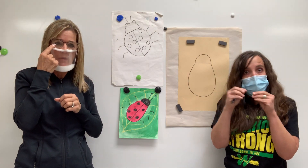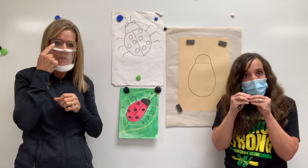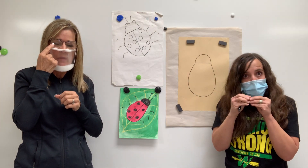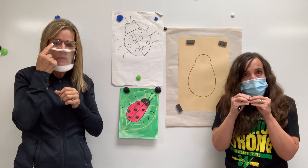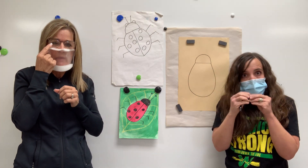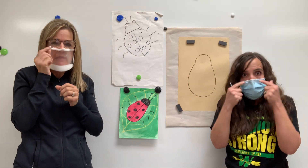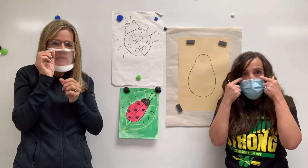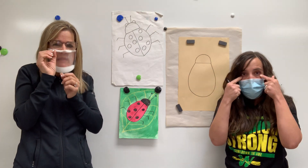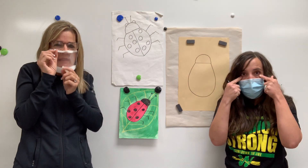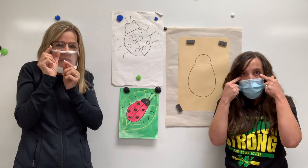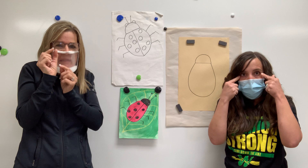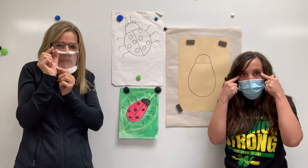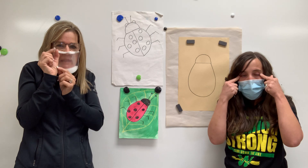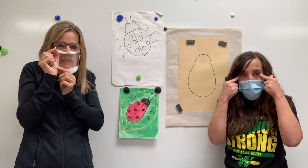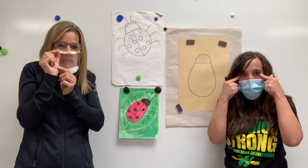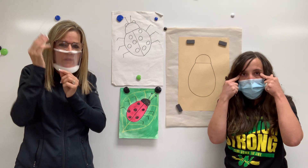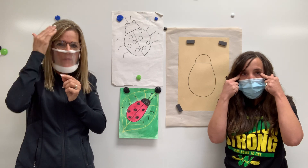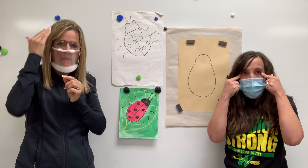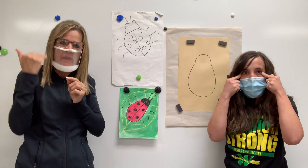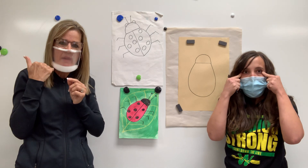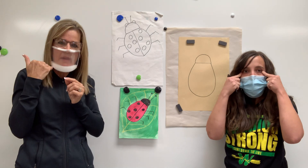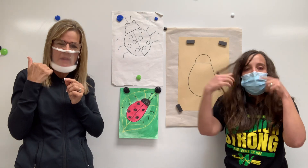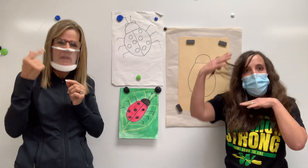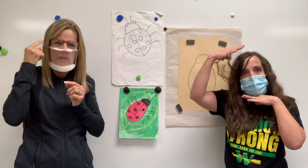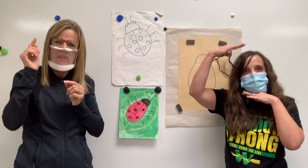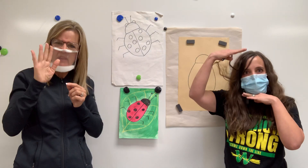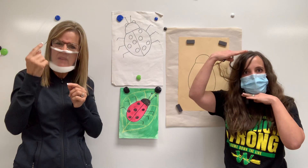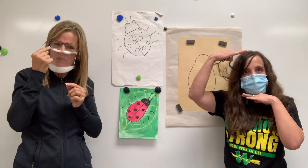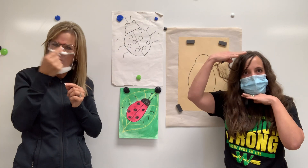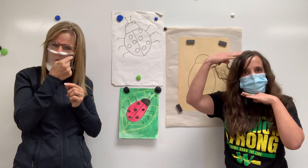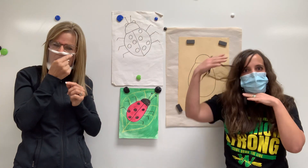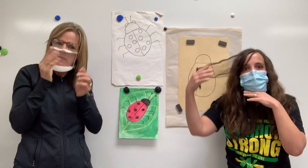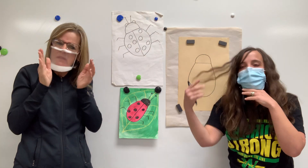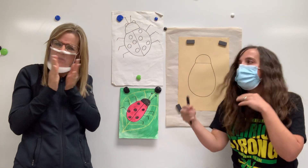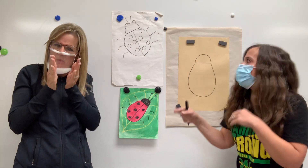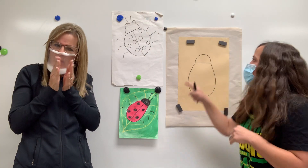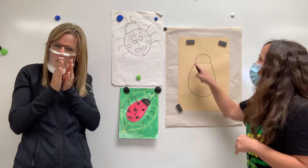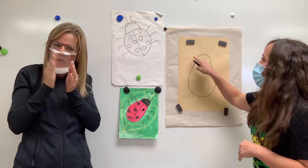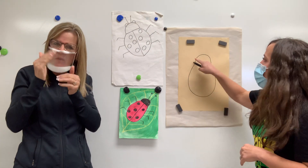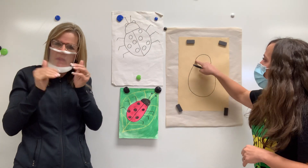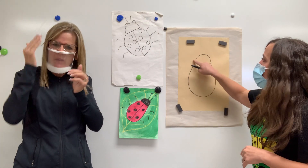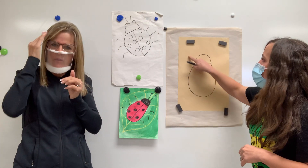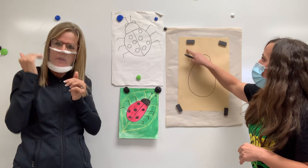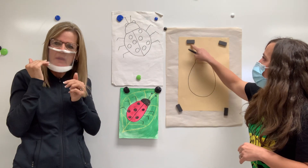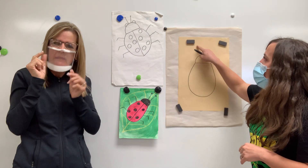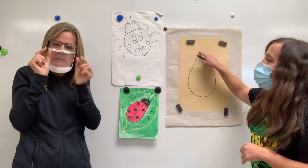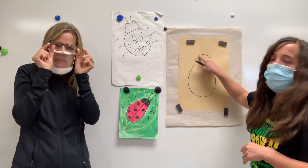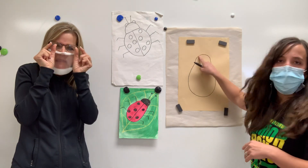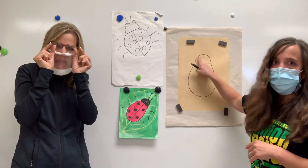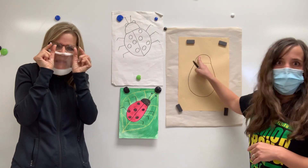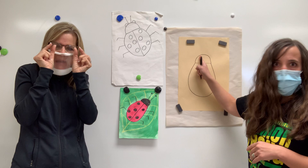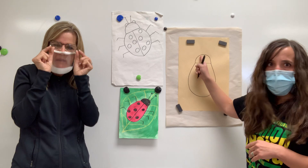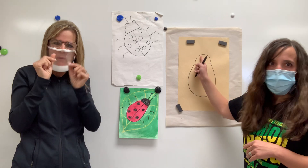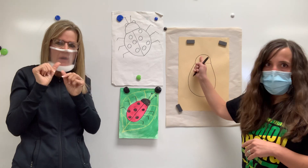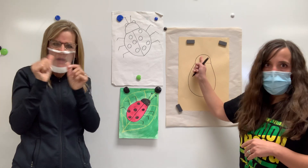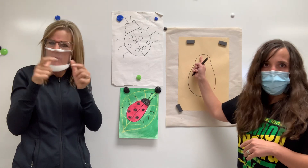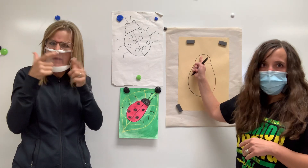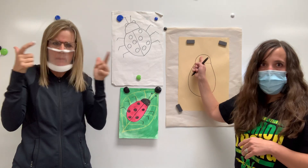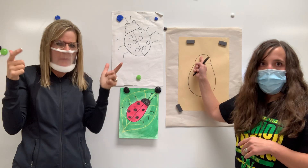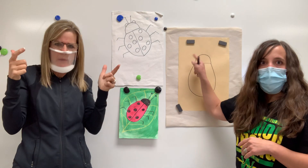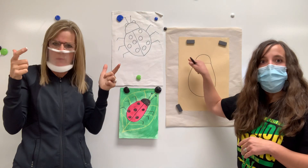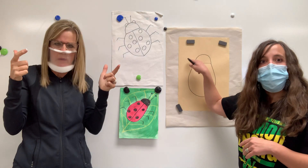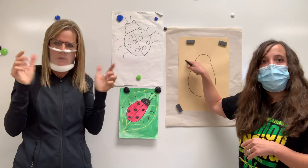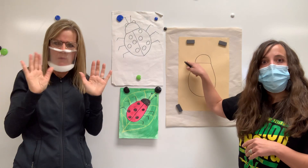be smaller than the head. Think of your eyes. They're smaller than your head, of course. So I don't wanna make a big curve line that's bigger than the